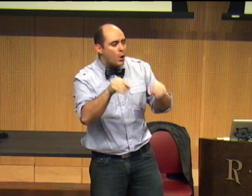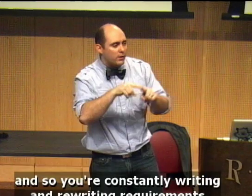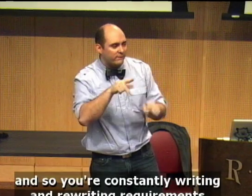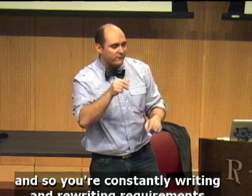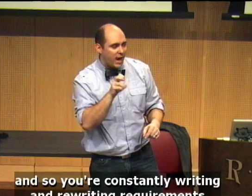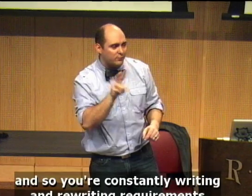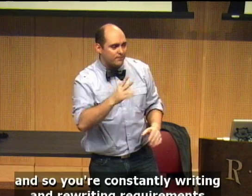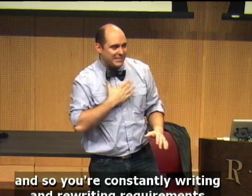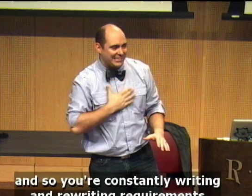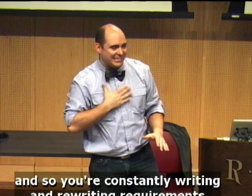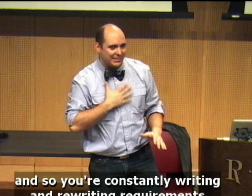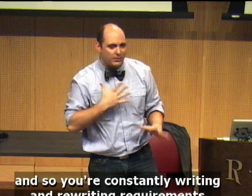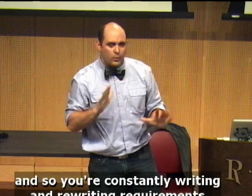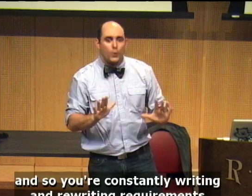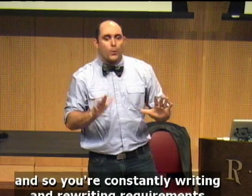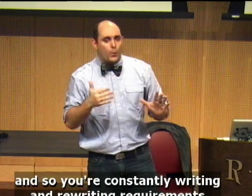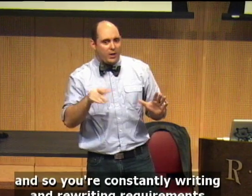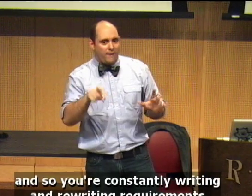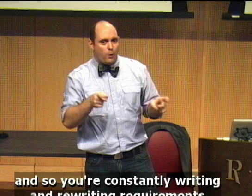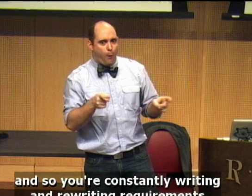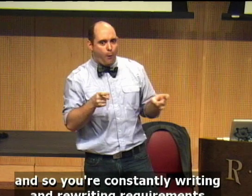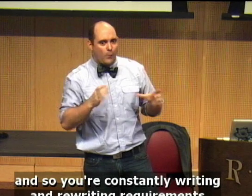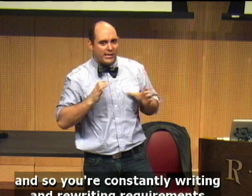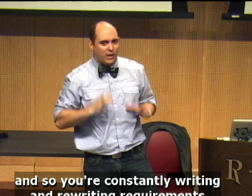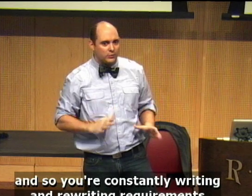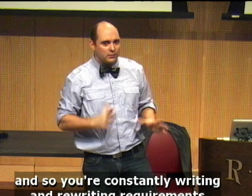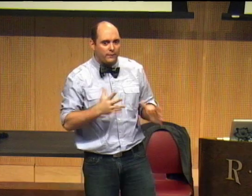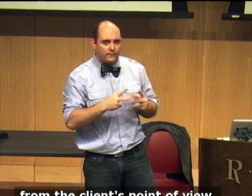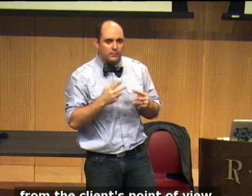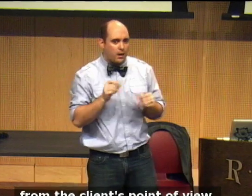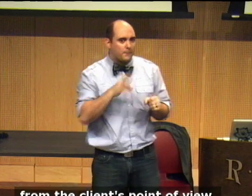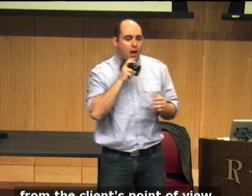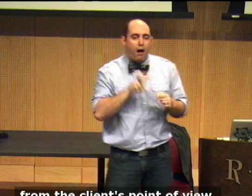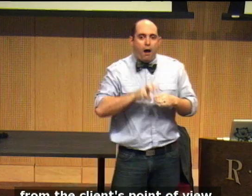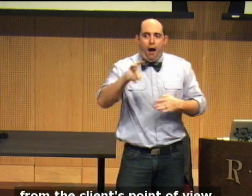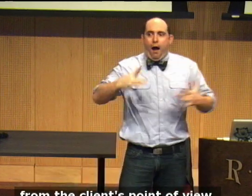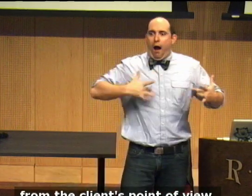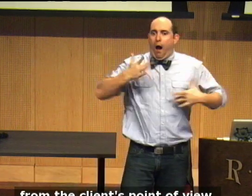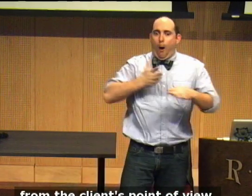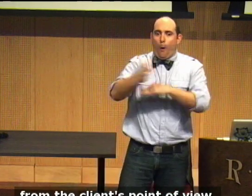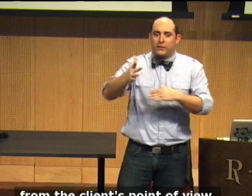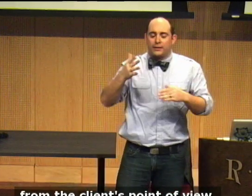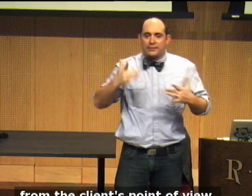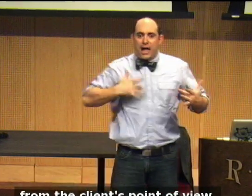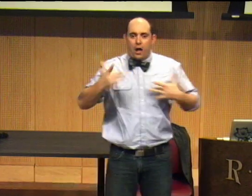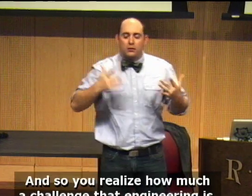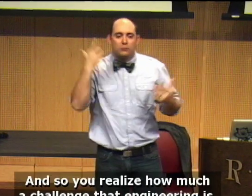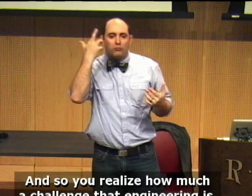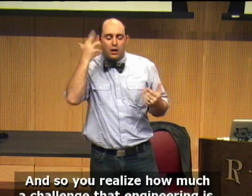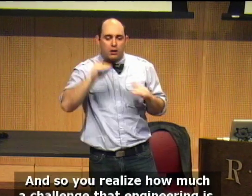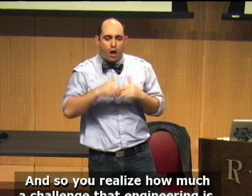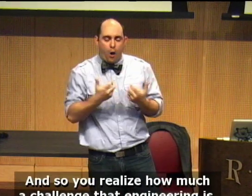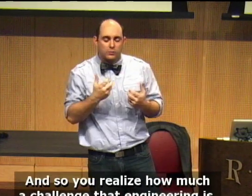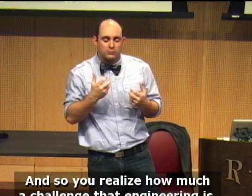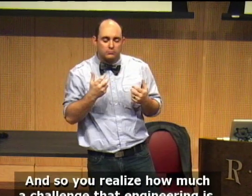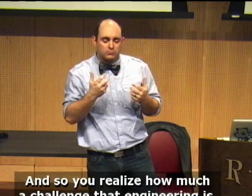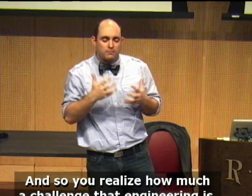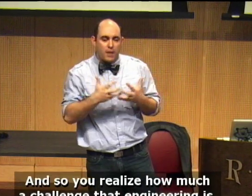you're constantly writing and rewriting requirements from the client's point of view. And so you realize how much a challenge